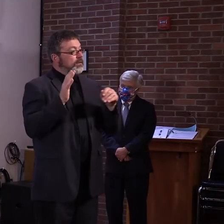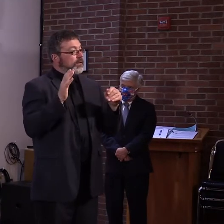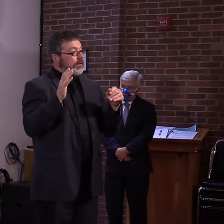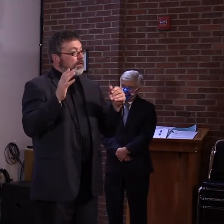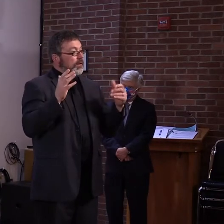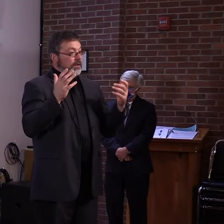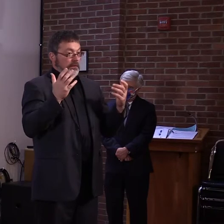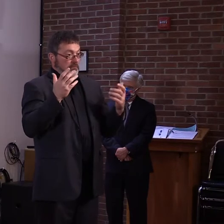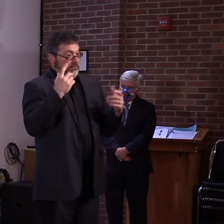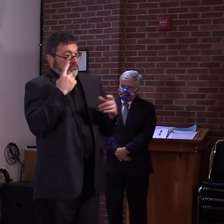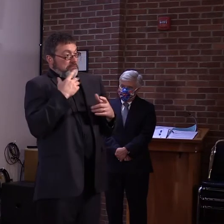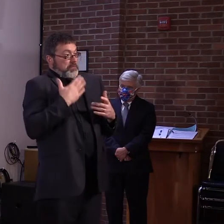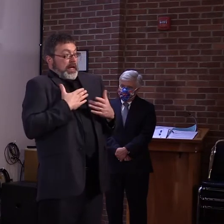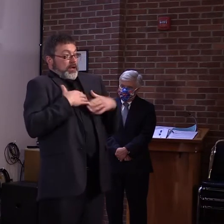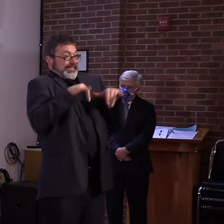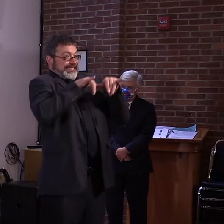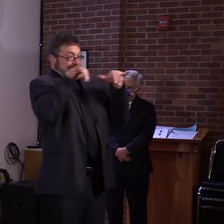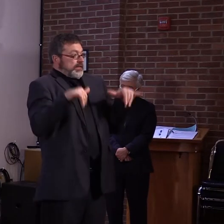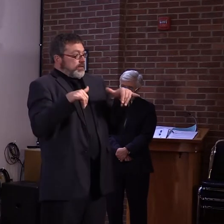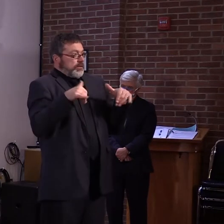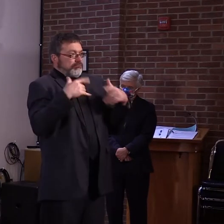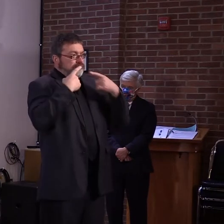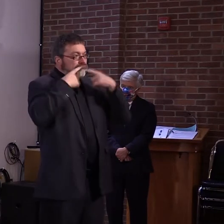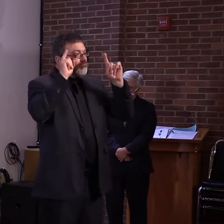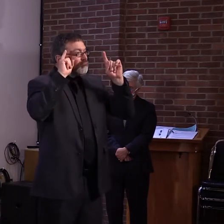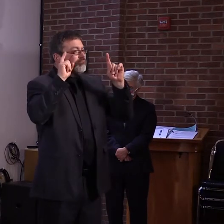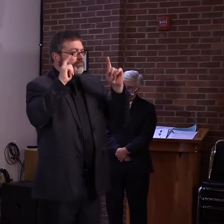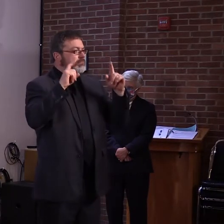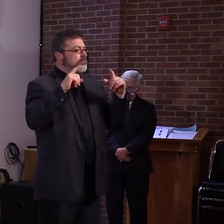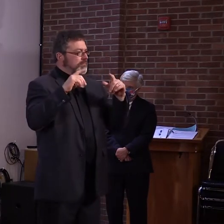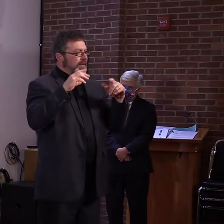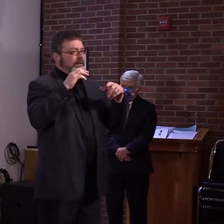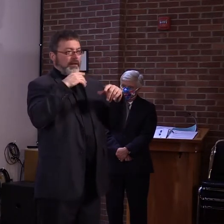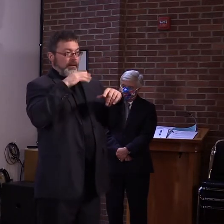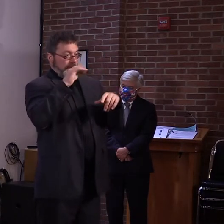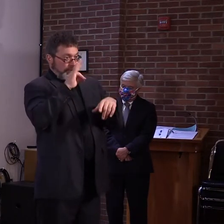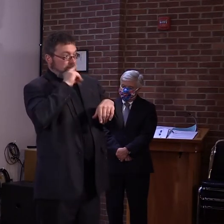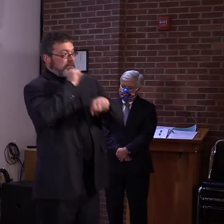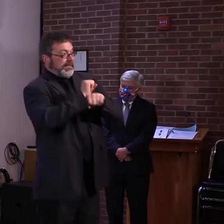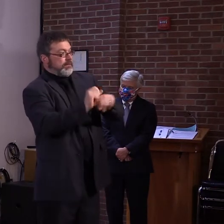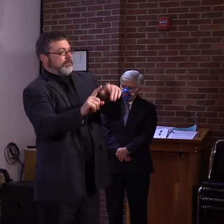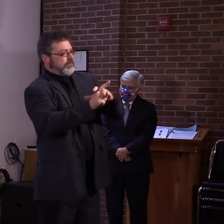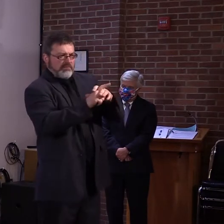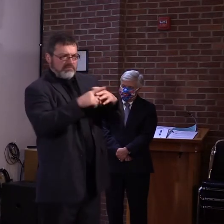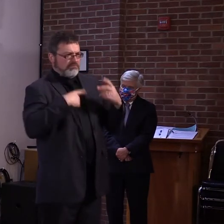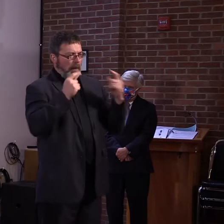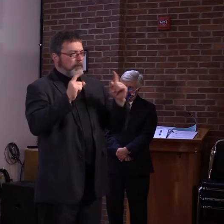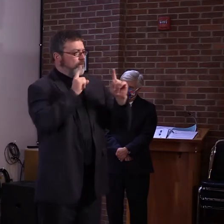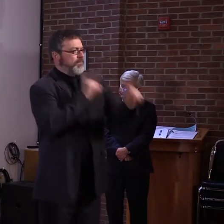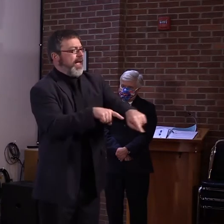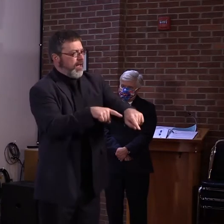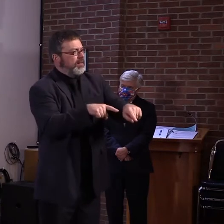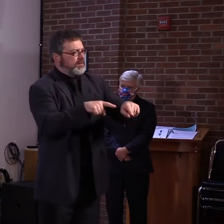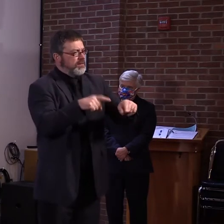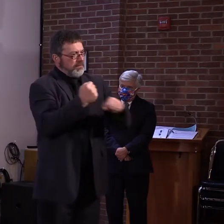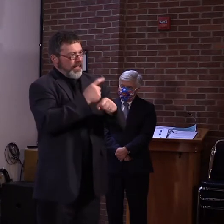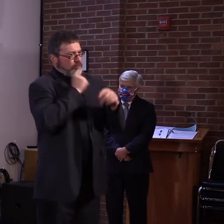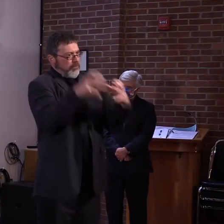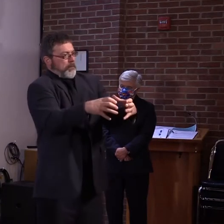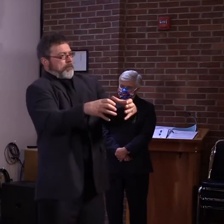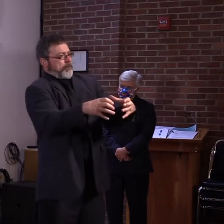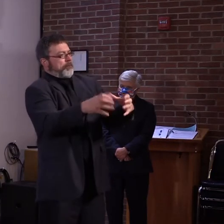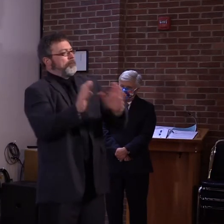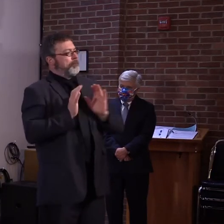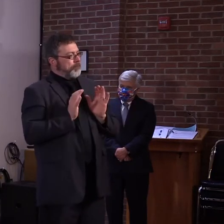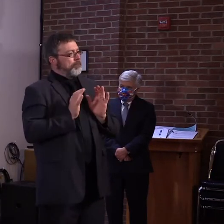contact trace to make sure that there isn't, that we do contain it, that it doesn't spread. So if there is